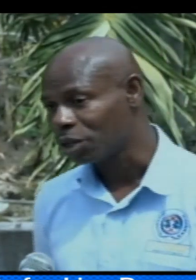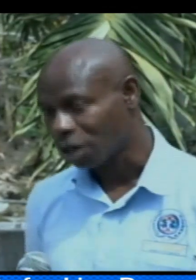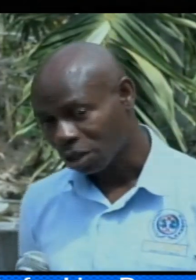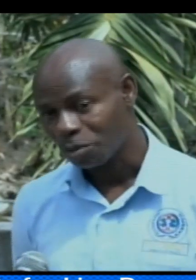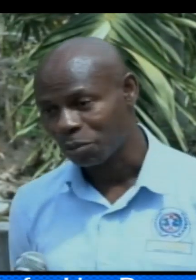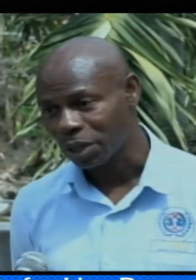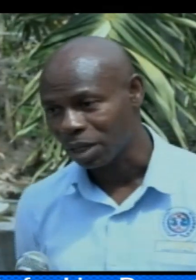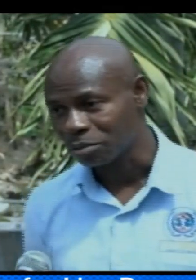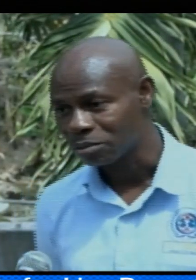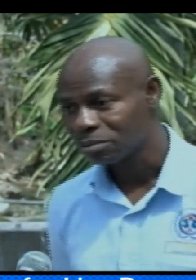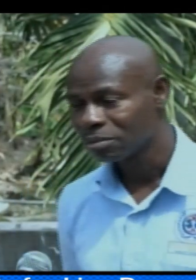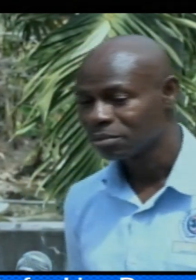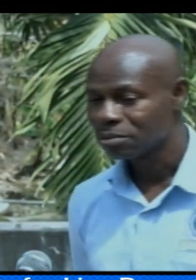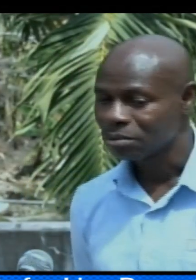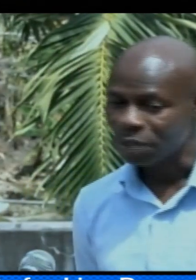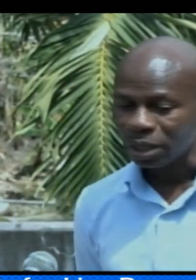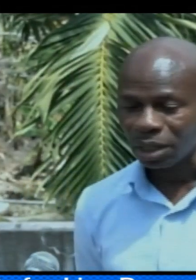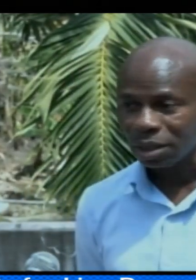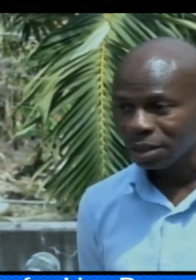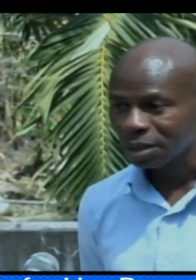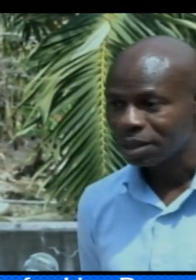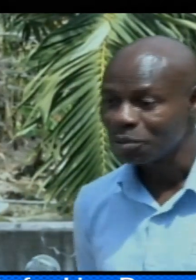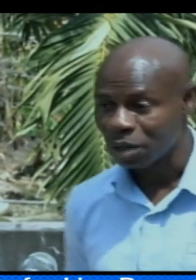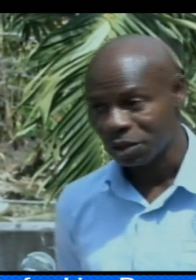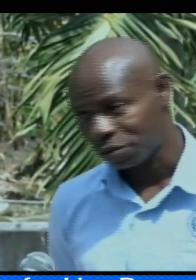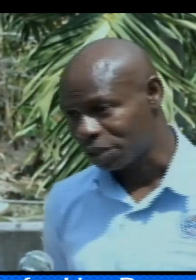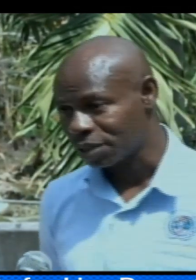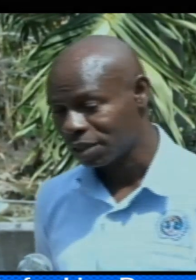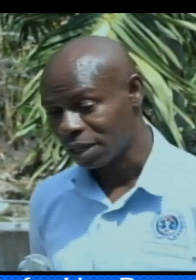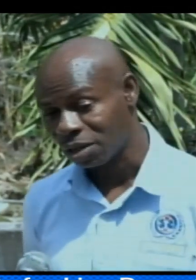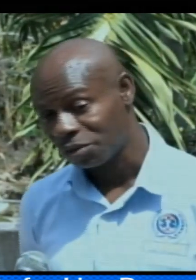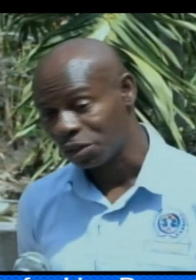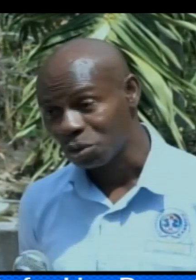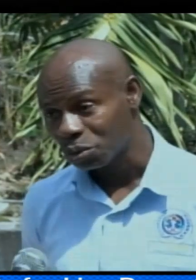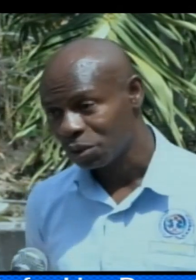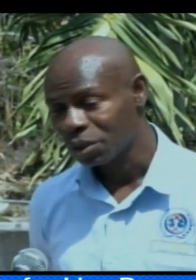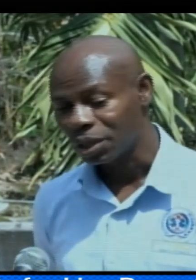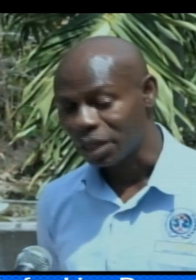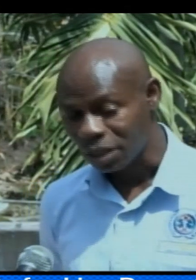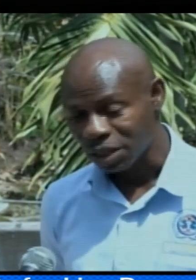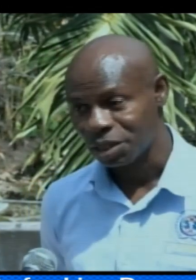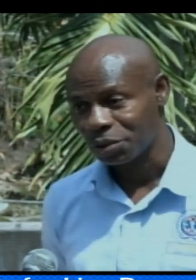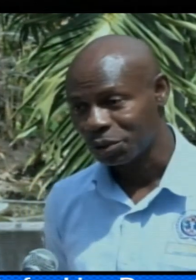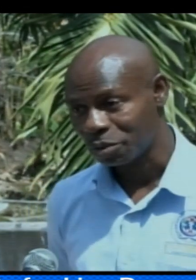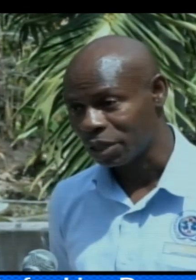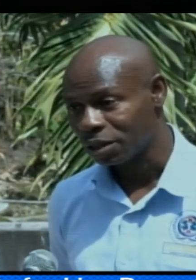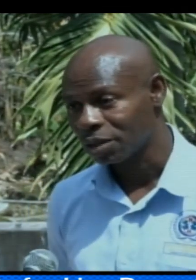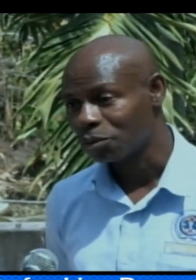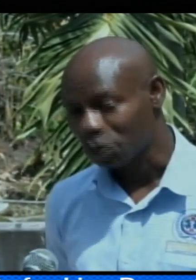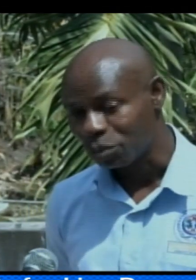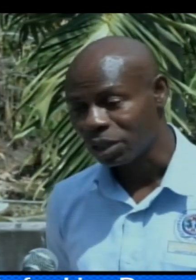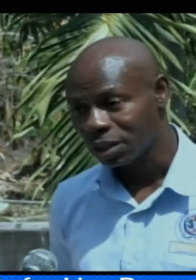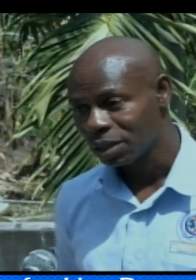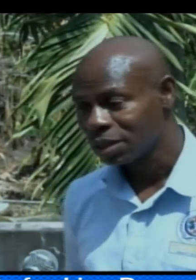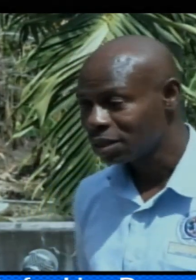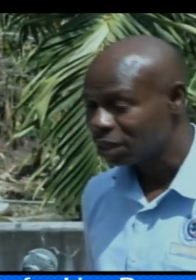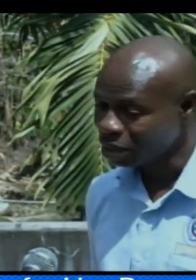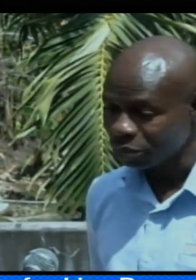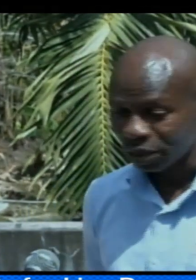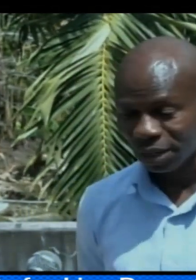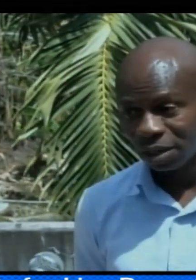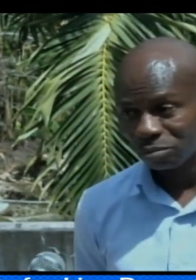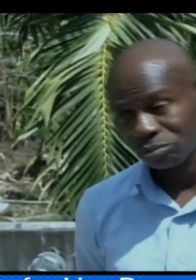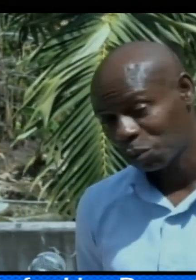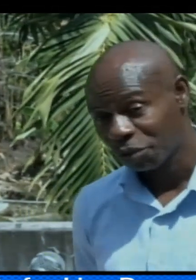that they do not come up with the symptoms of the disease. And if they do, then the necessary treatment would be